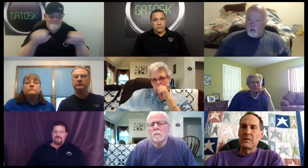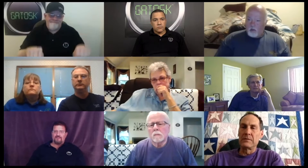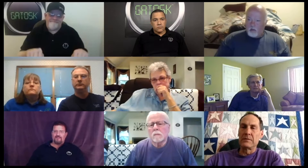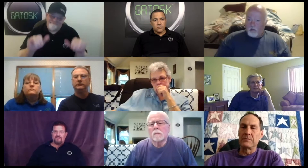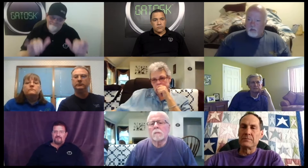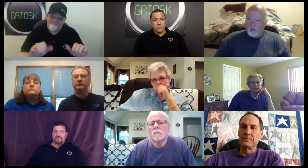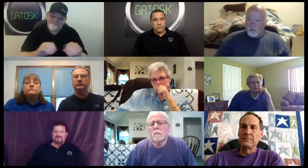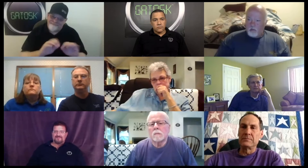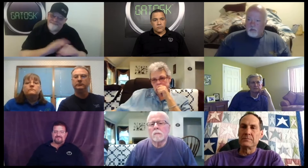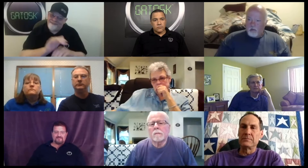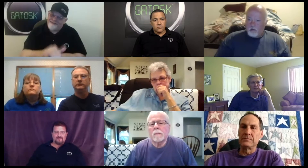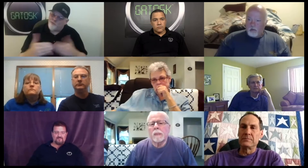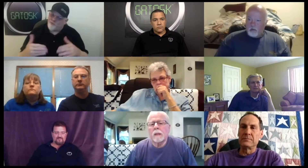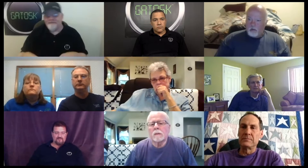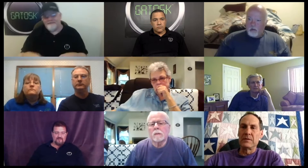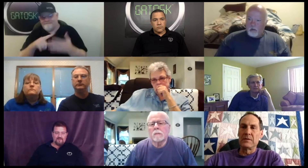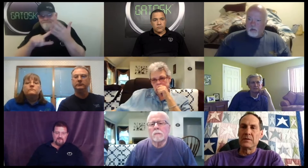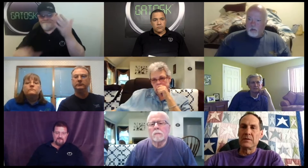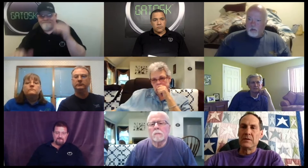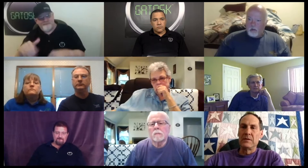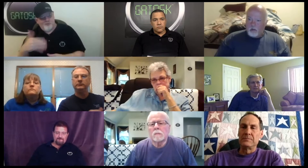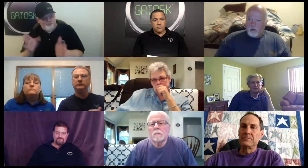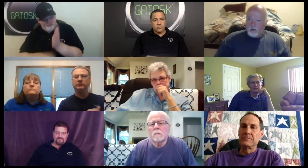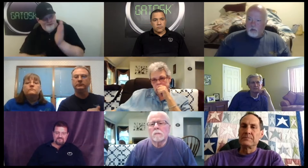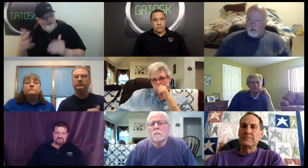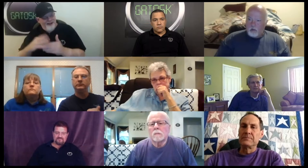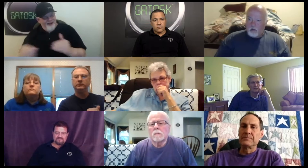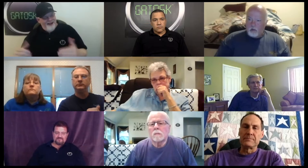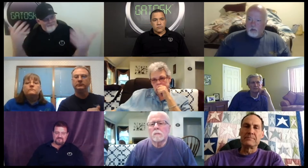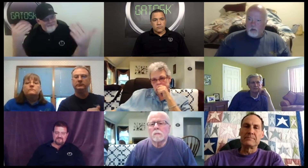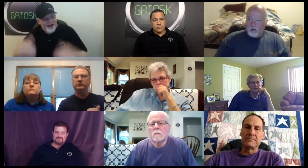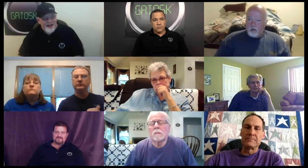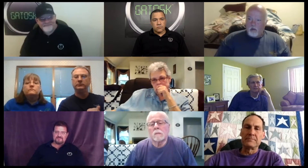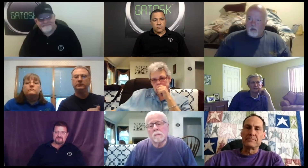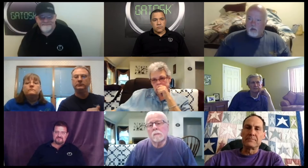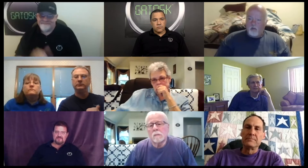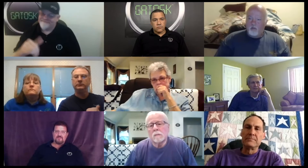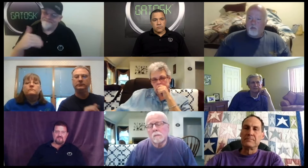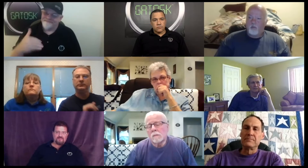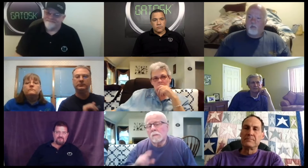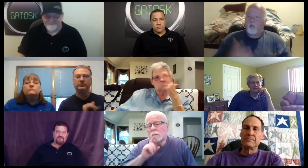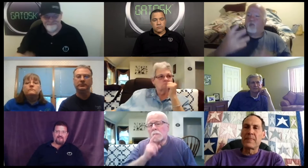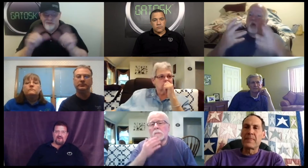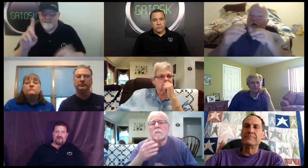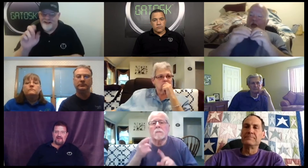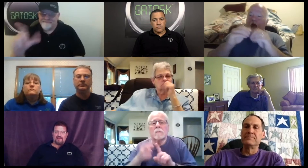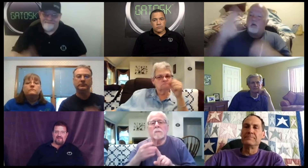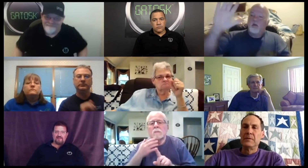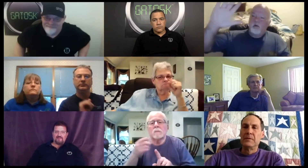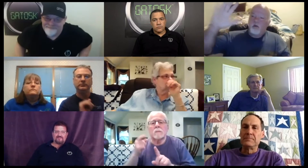where we hold the links in your system. So that's a really valuable part of it, and it's very cheap. So come on, guys.